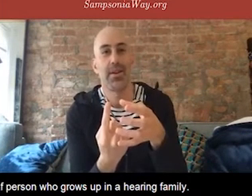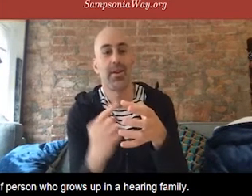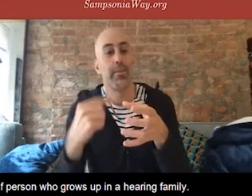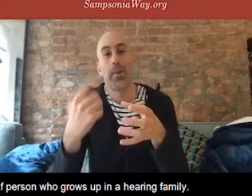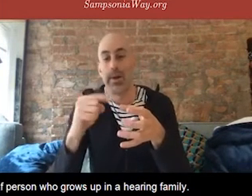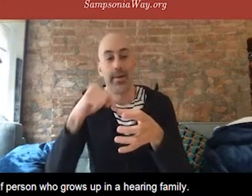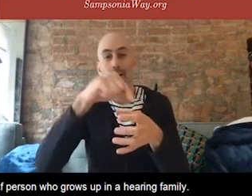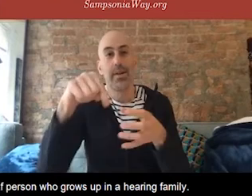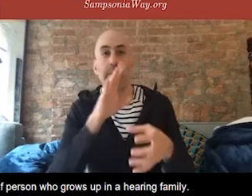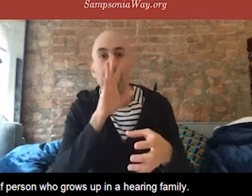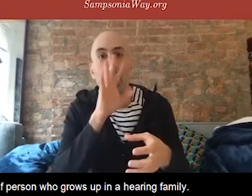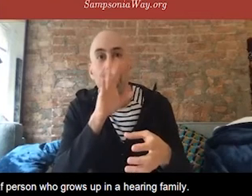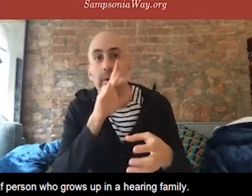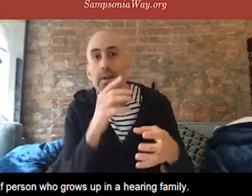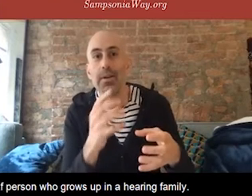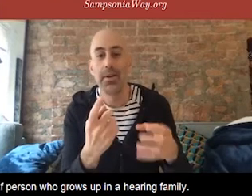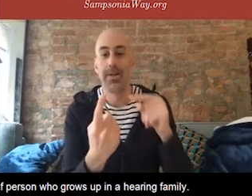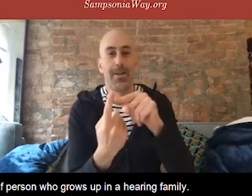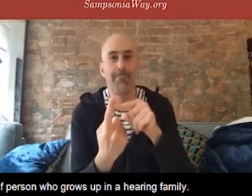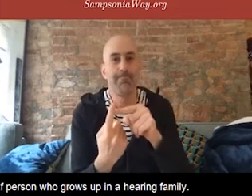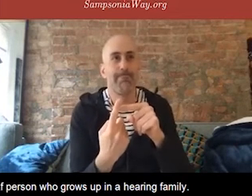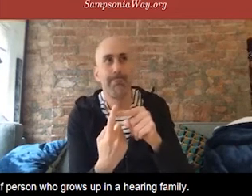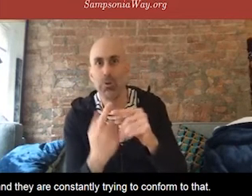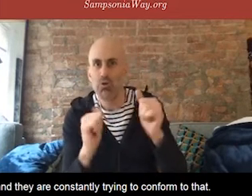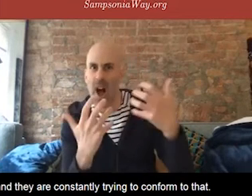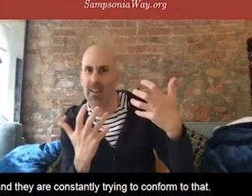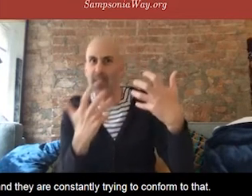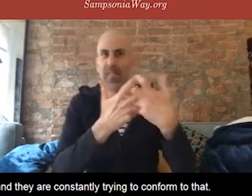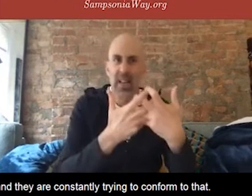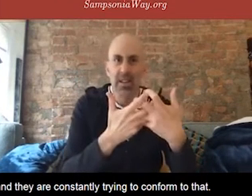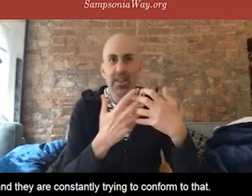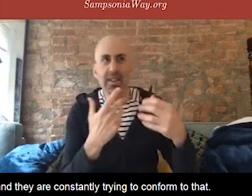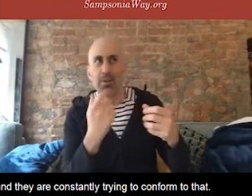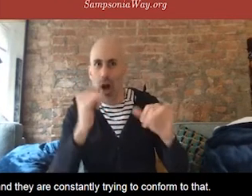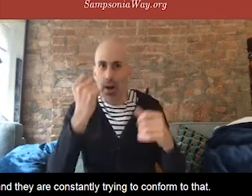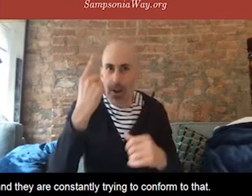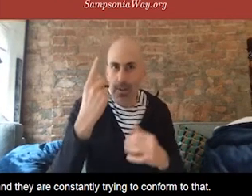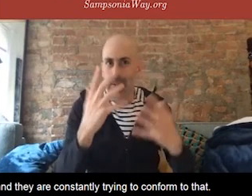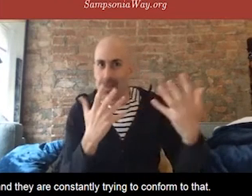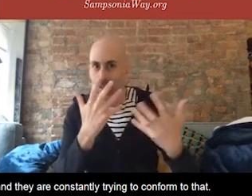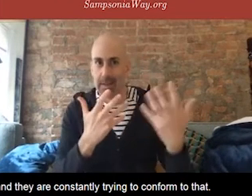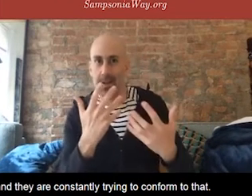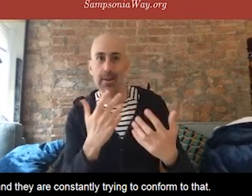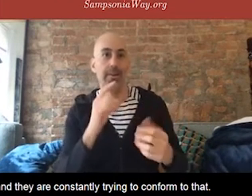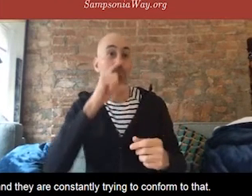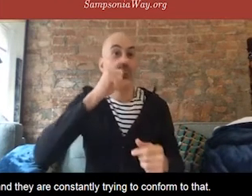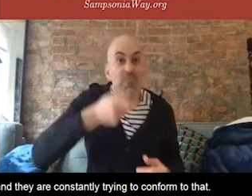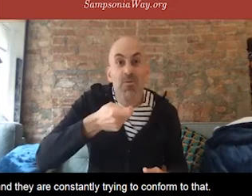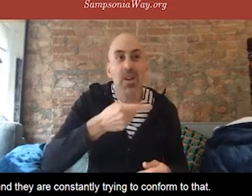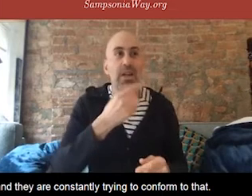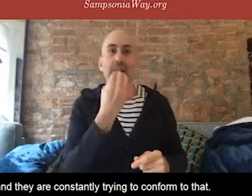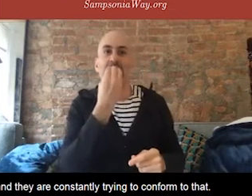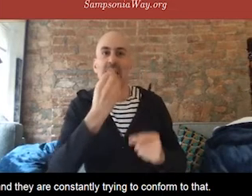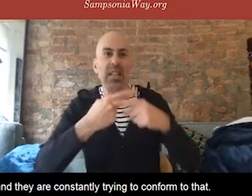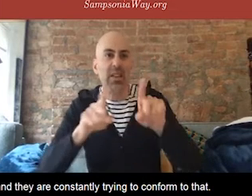for the deaf person who grows up in the hearing family, right? So maybe all the rest of the family speaks, and